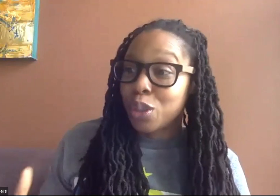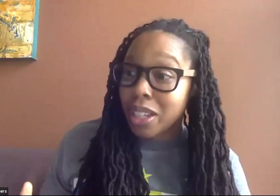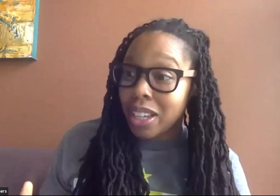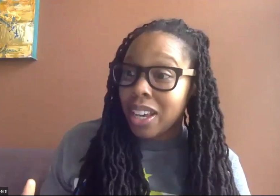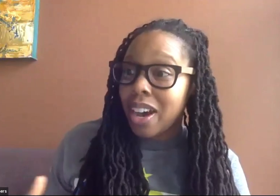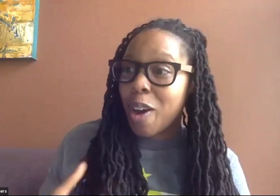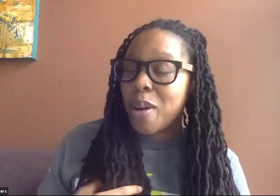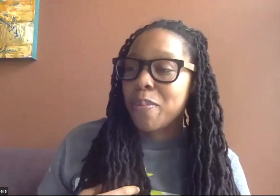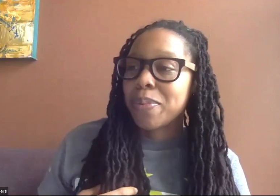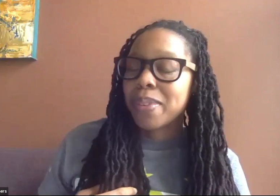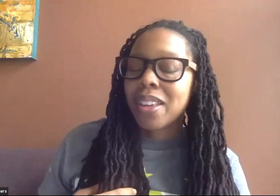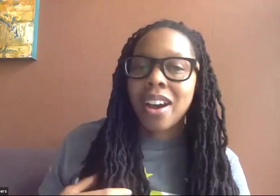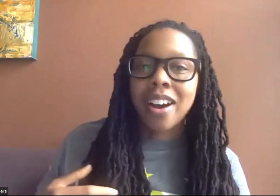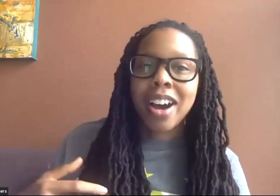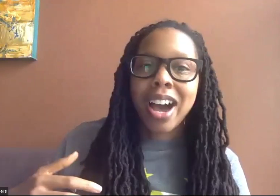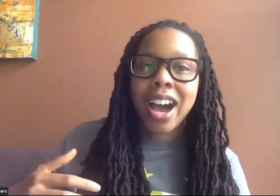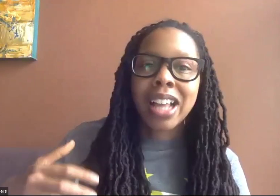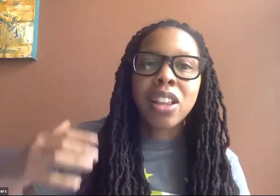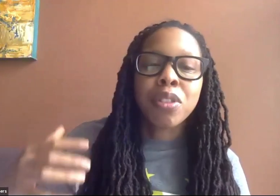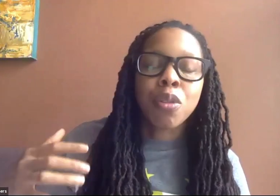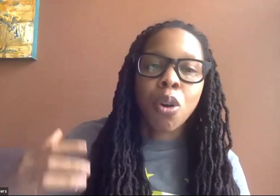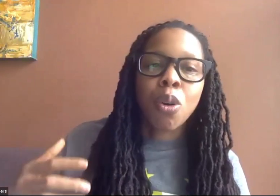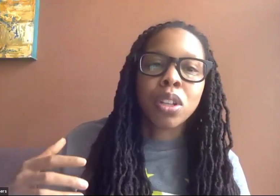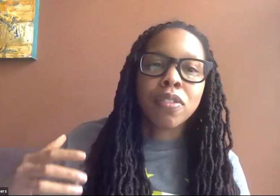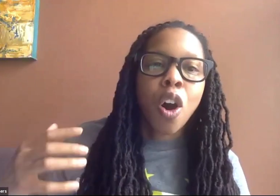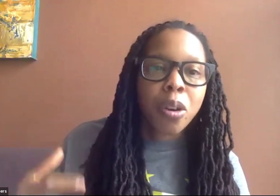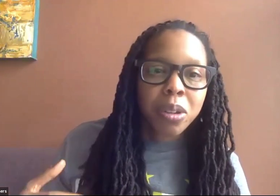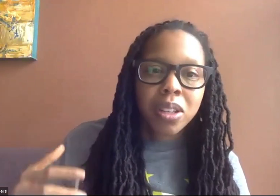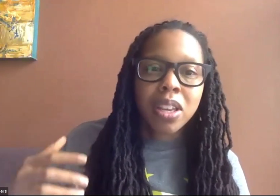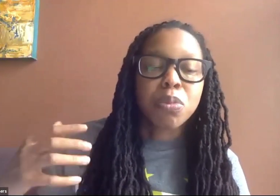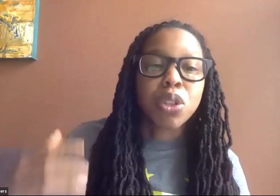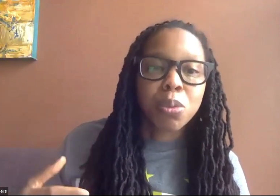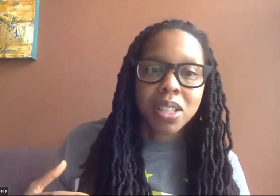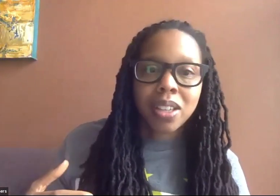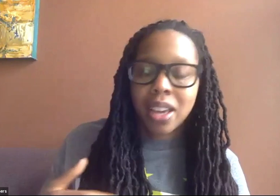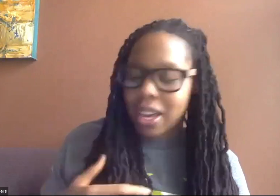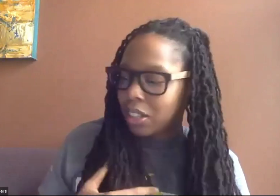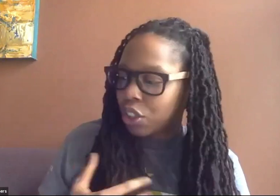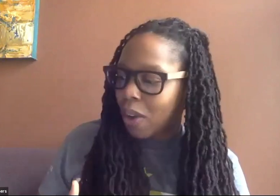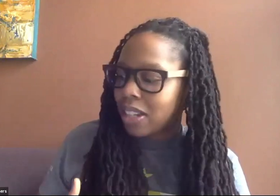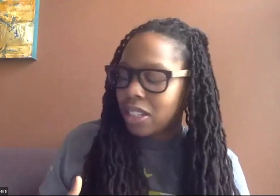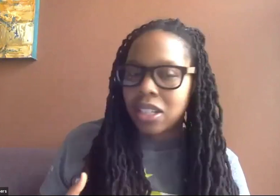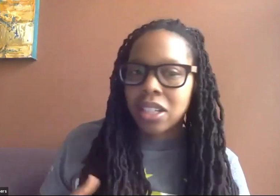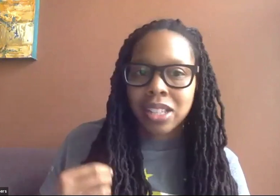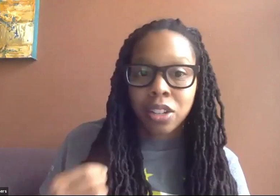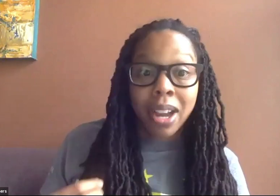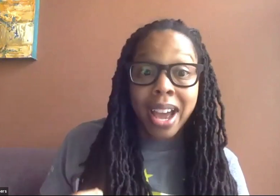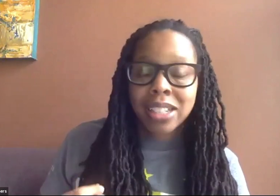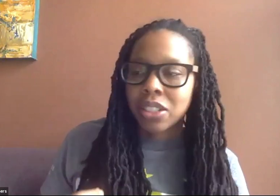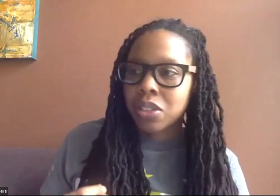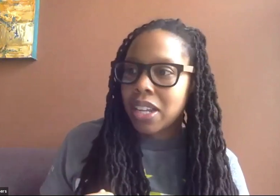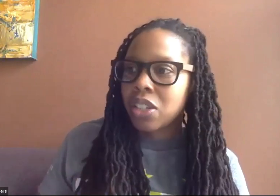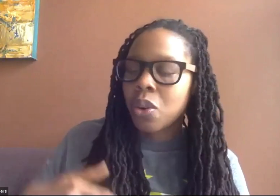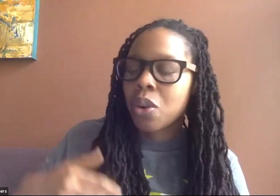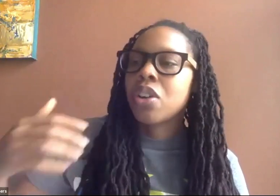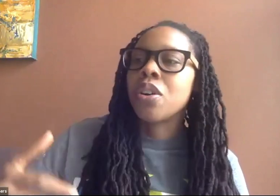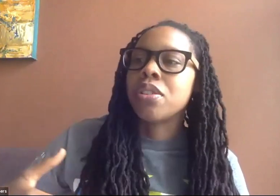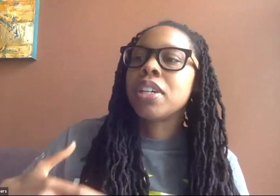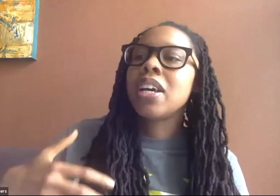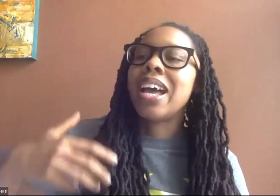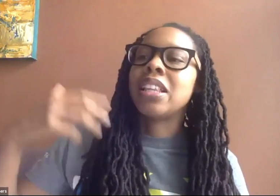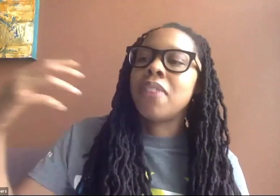for Judy. I love the role of art and music as a strategy, as a direct action strategy,